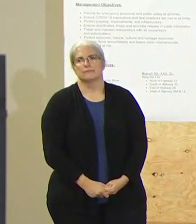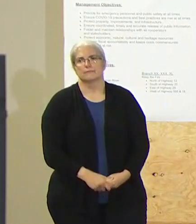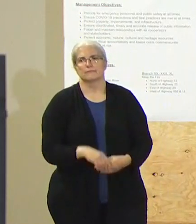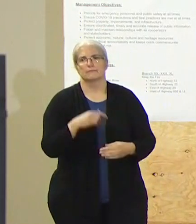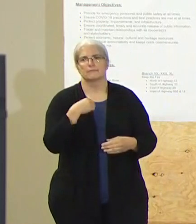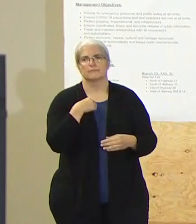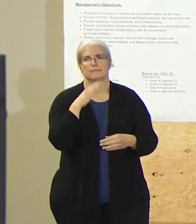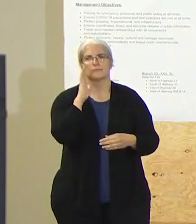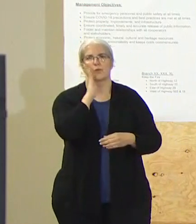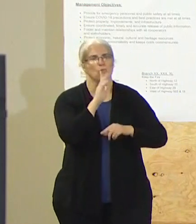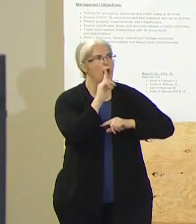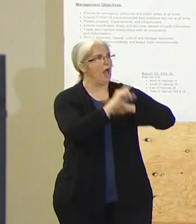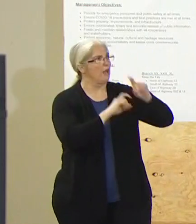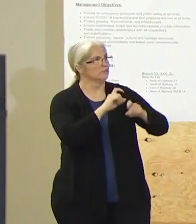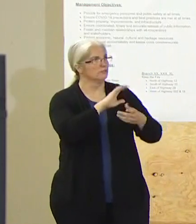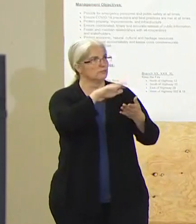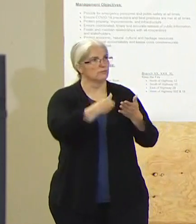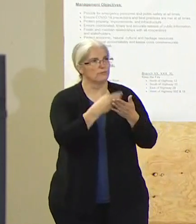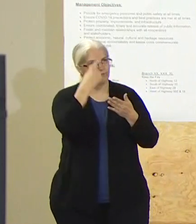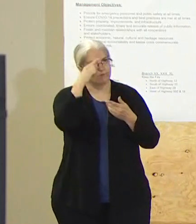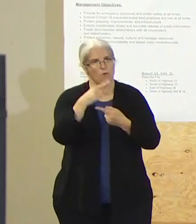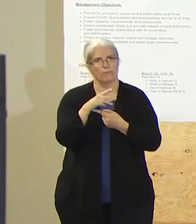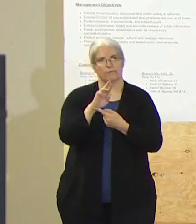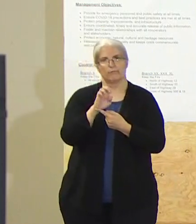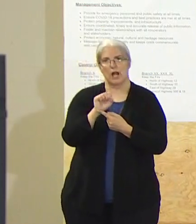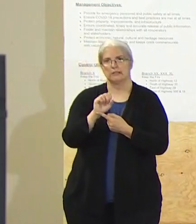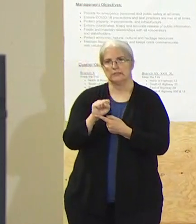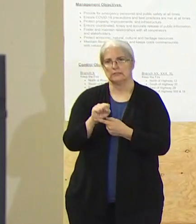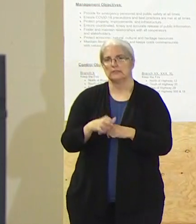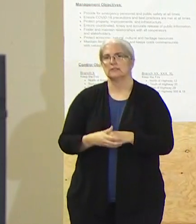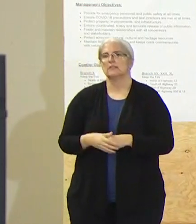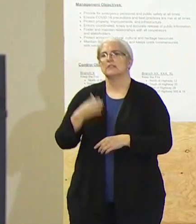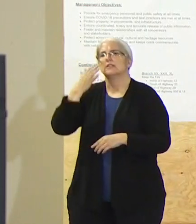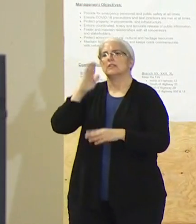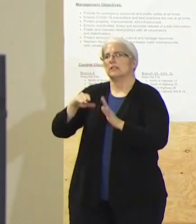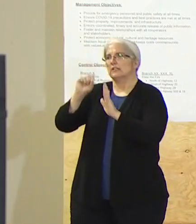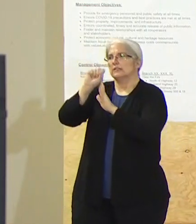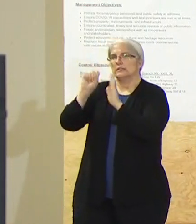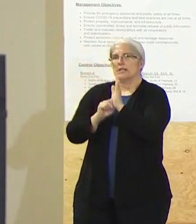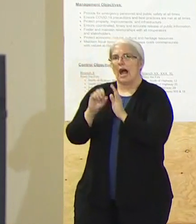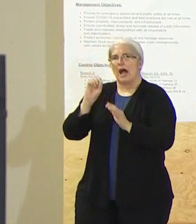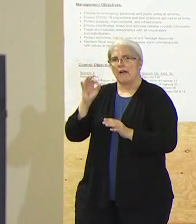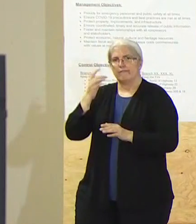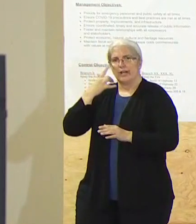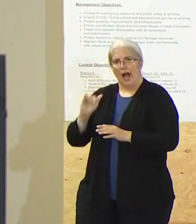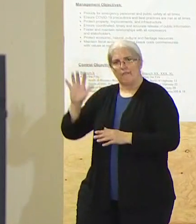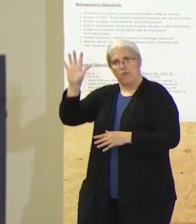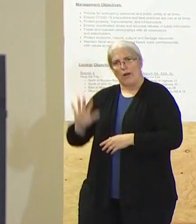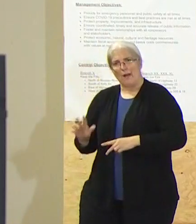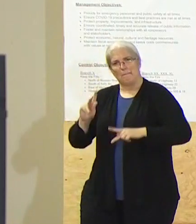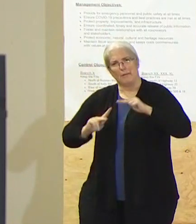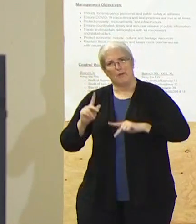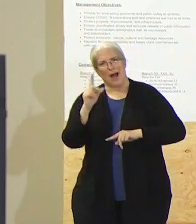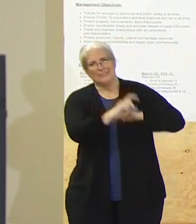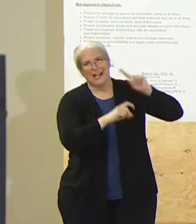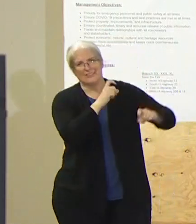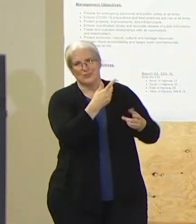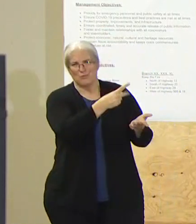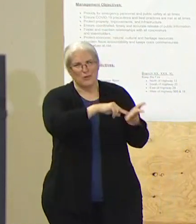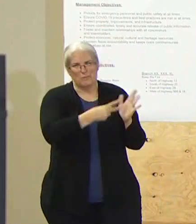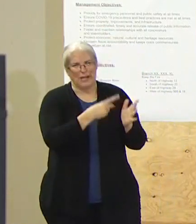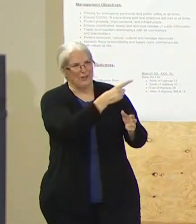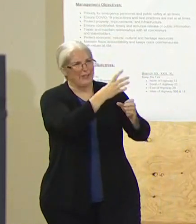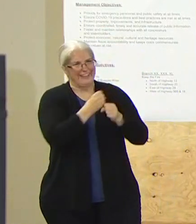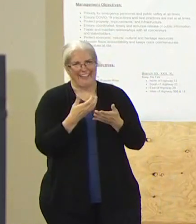the state had questions about these resources from out of state. Can you sort of say more specifically, are they here now? Are